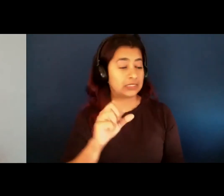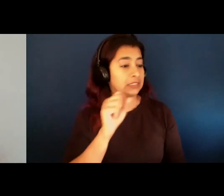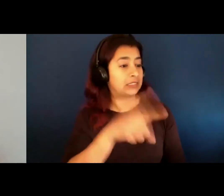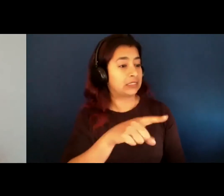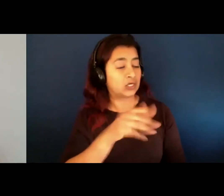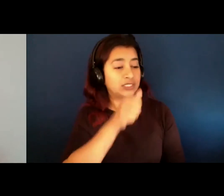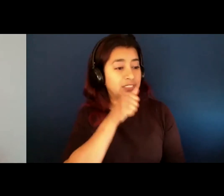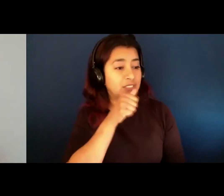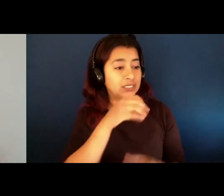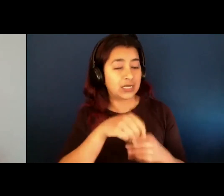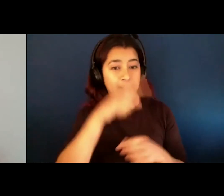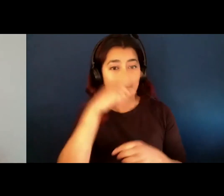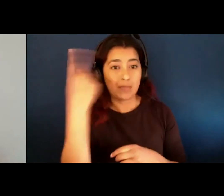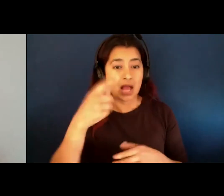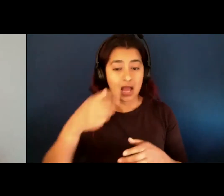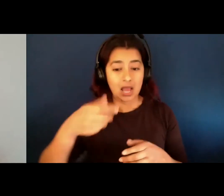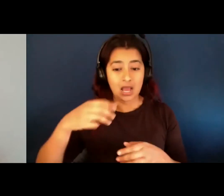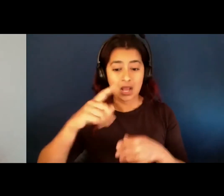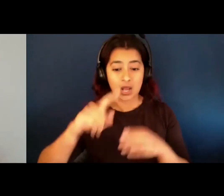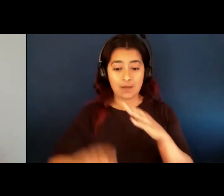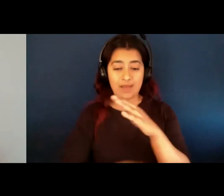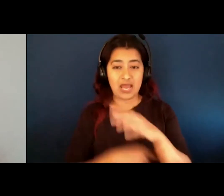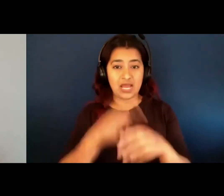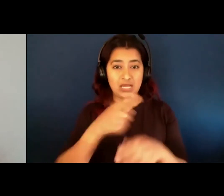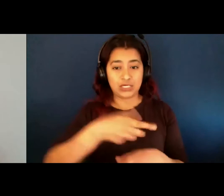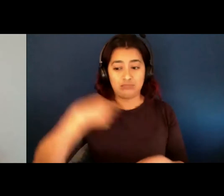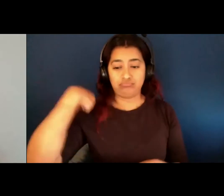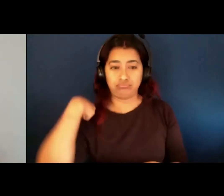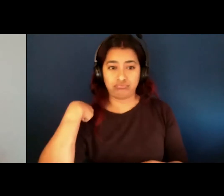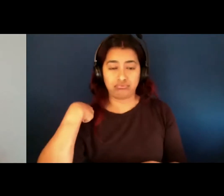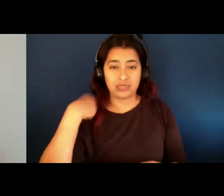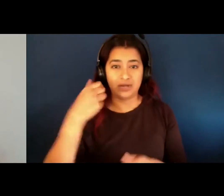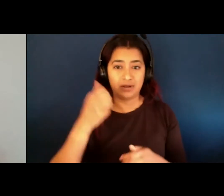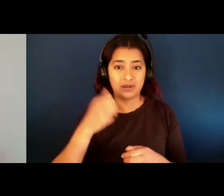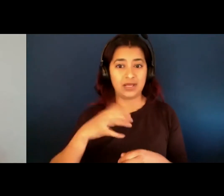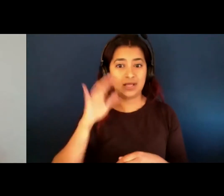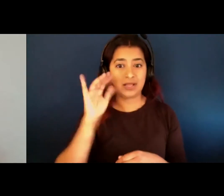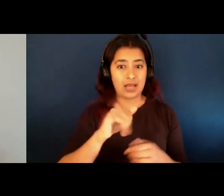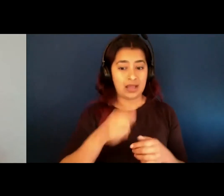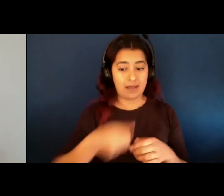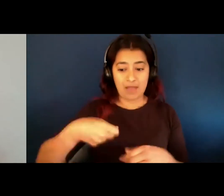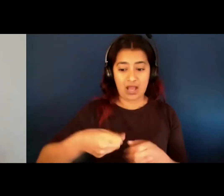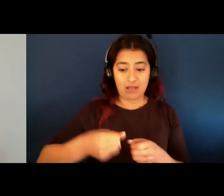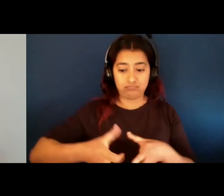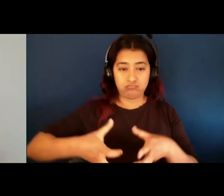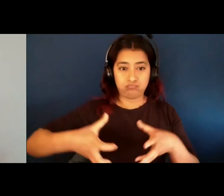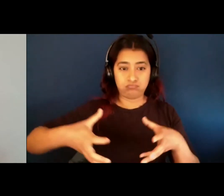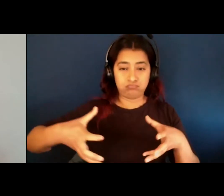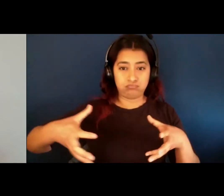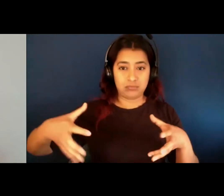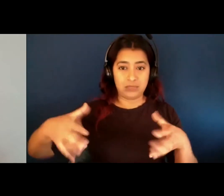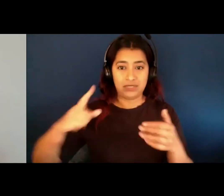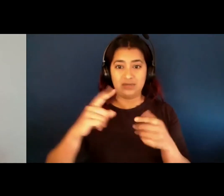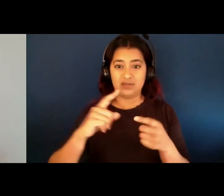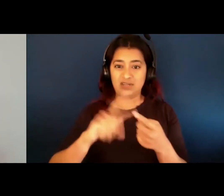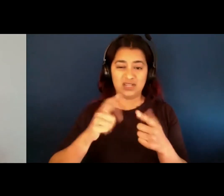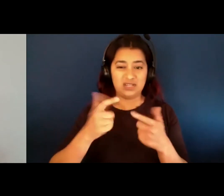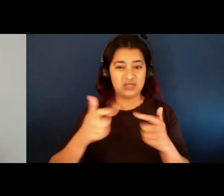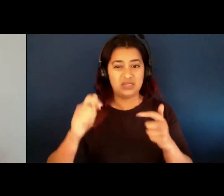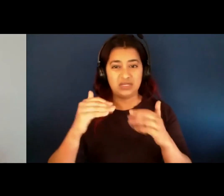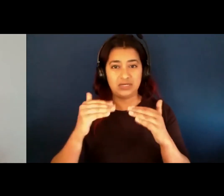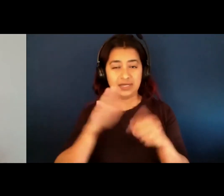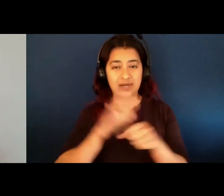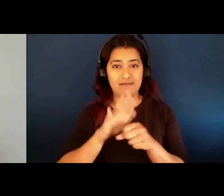black garbage bag she carried everywhere. The bag metastasized until it was even with the second floor roof, and the housing